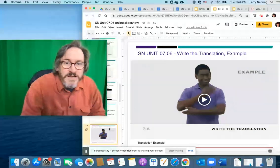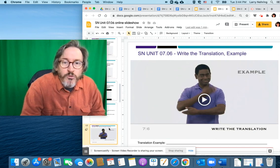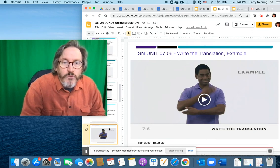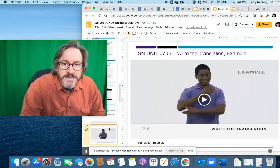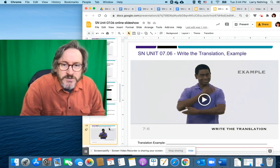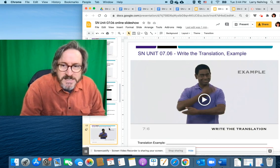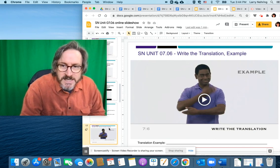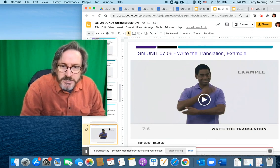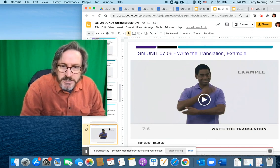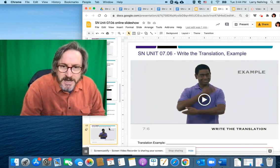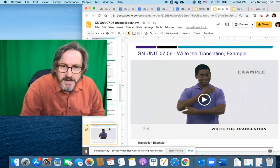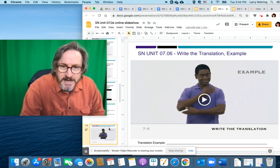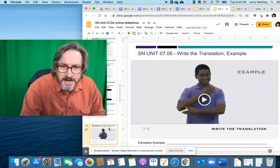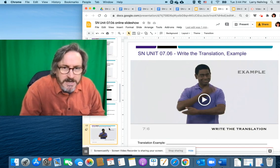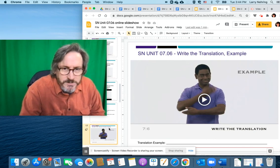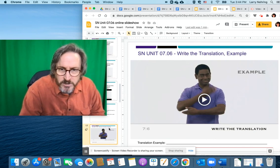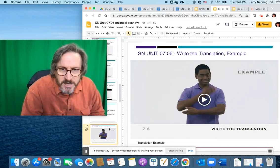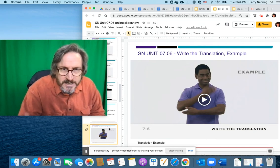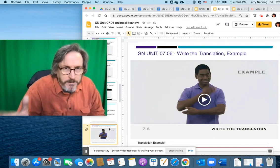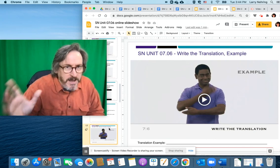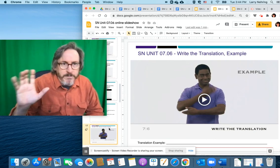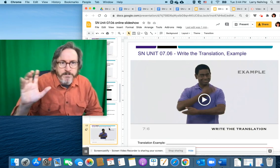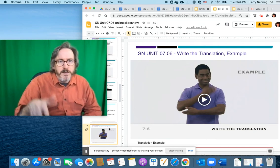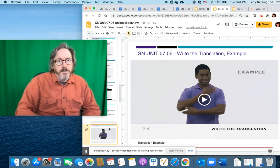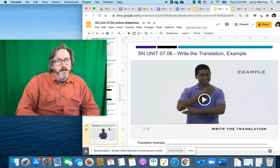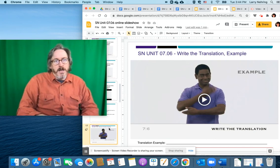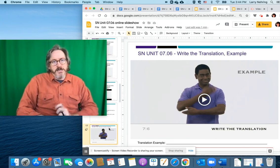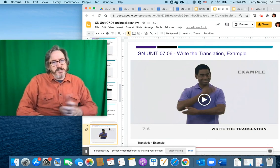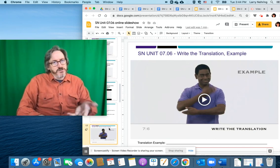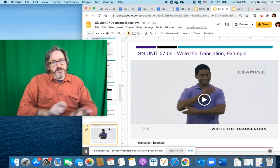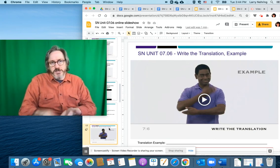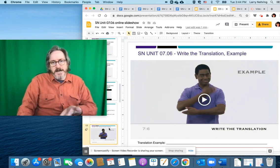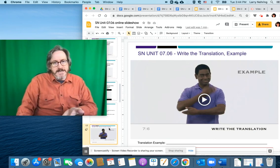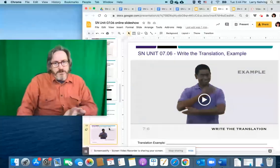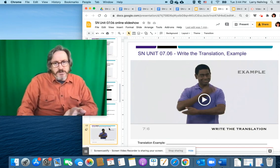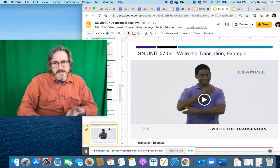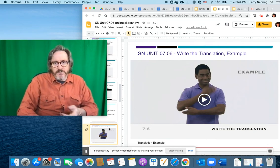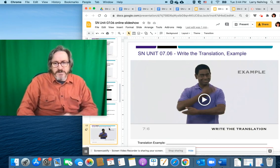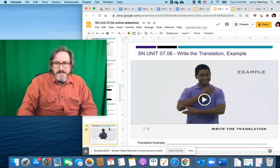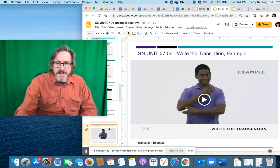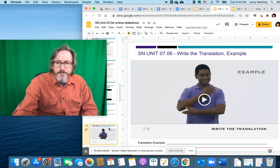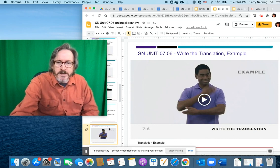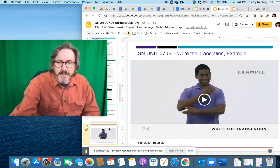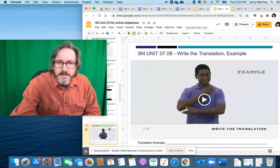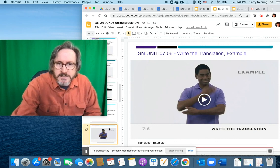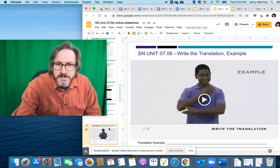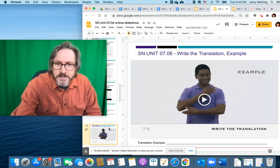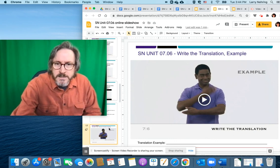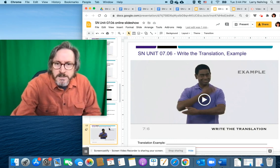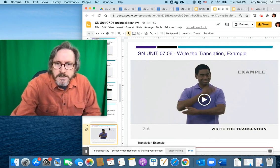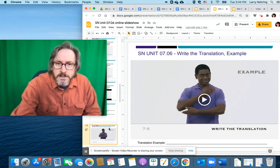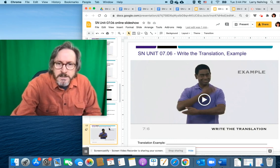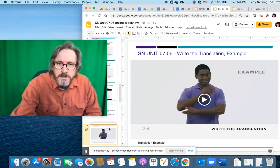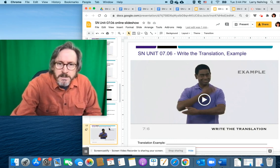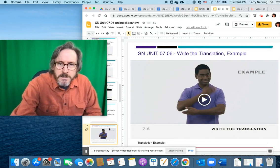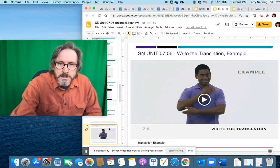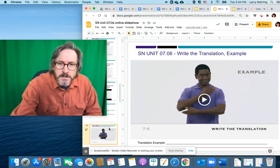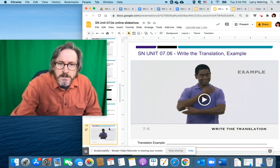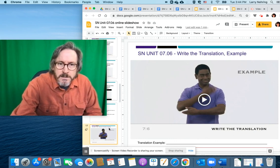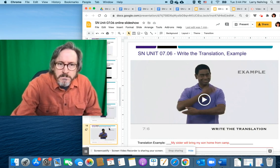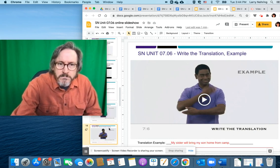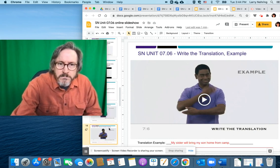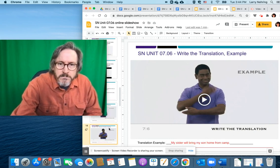So then write the translation. And again, I just put a line at the bottom. Just jot it down yourself. The example is,